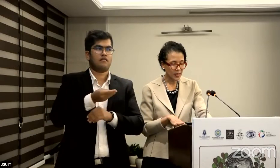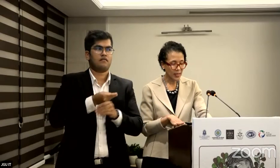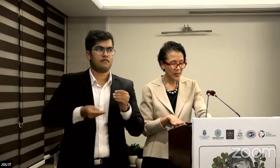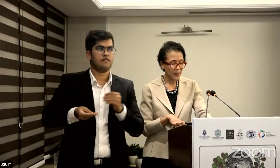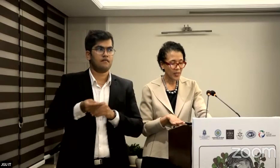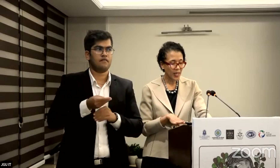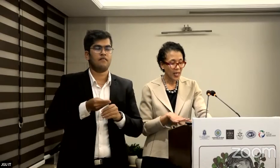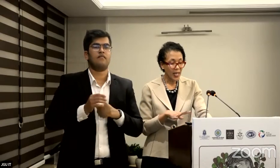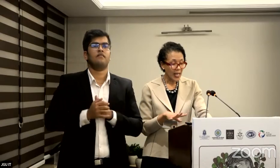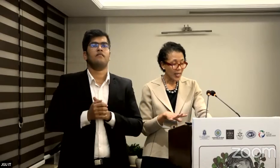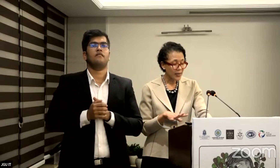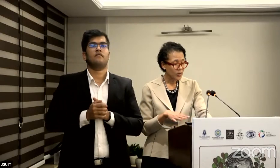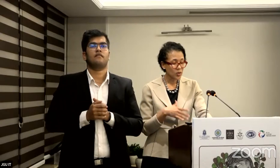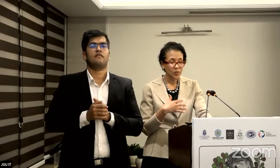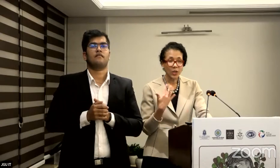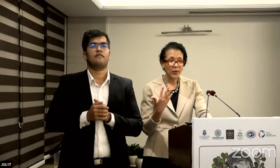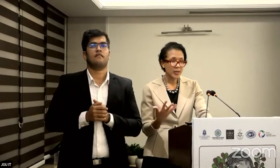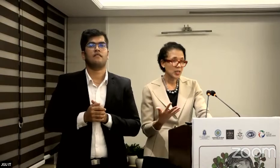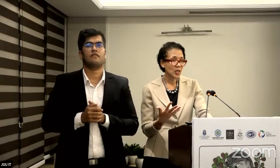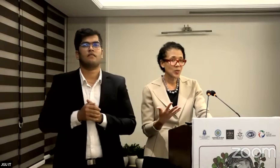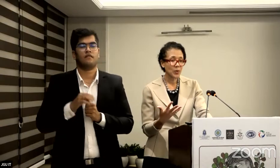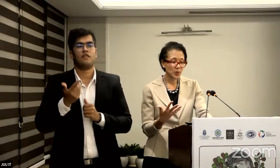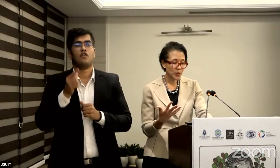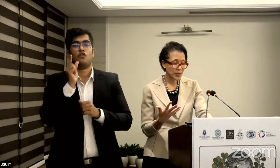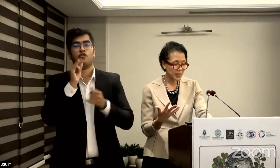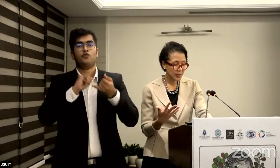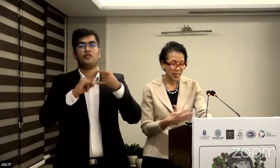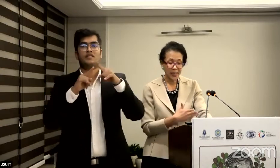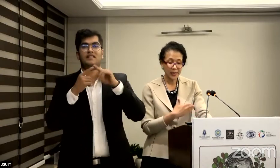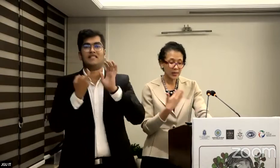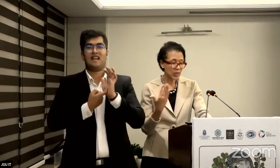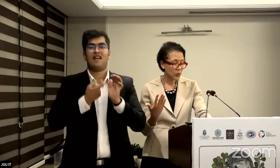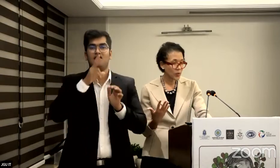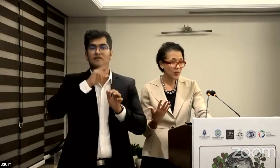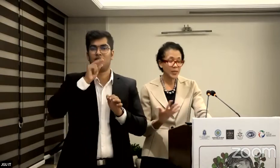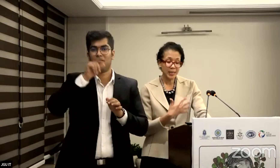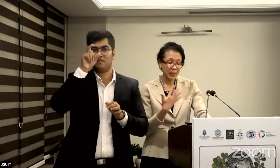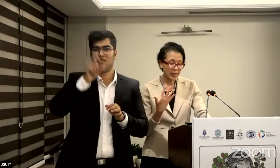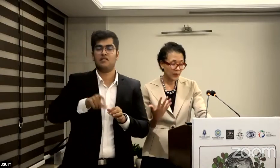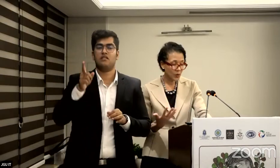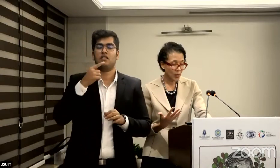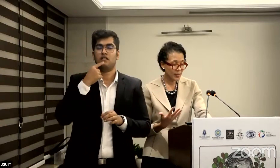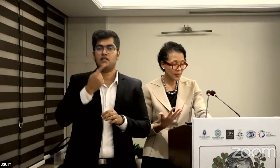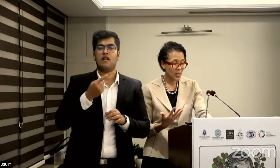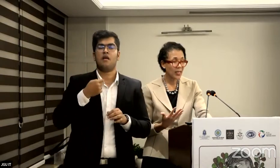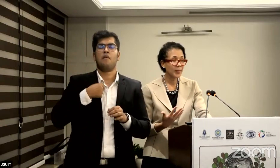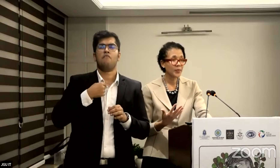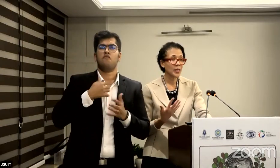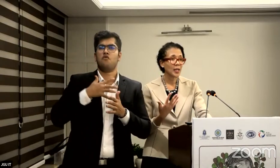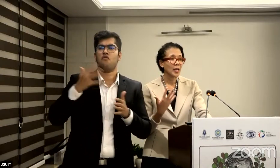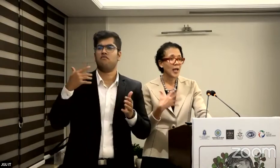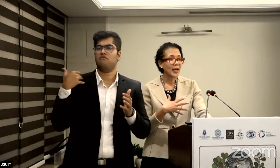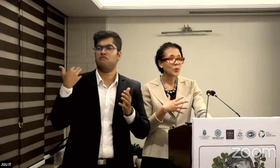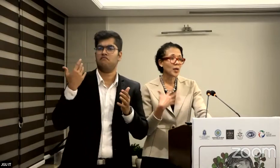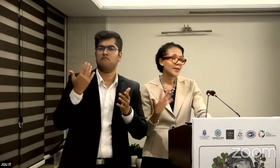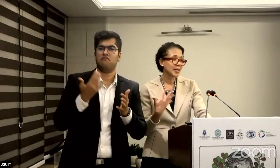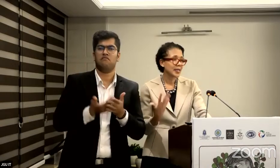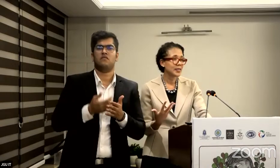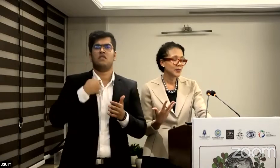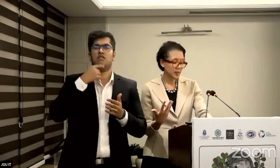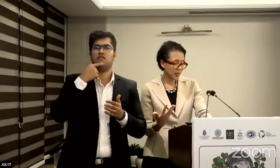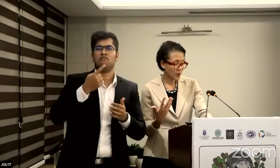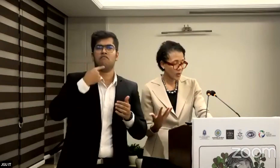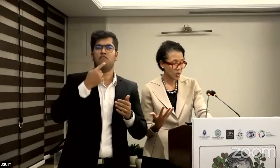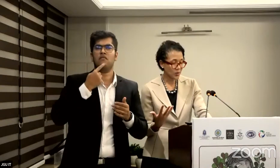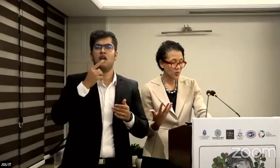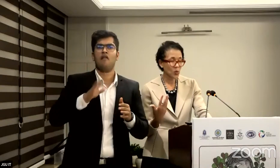disciplines. And the USTR spokesperson said, you know, we've been signaling for quite some time that we're asking a